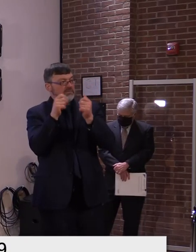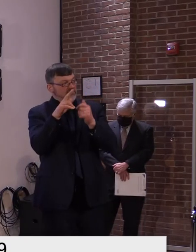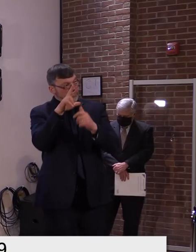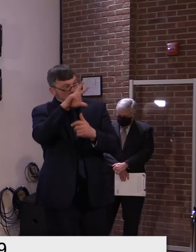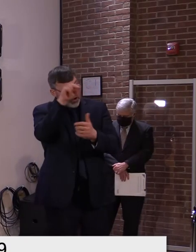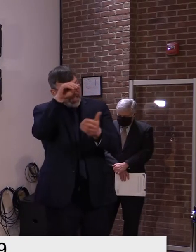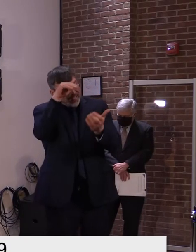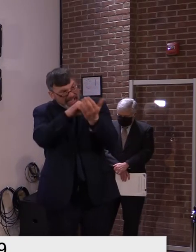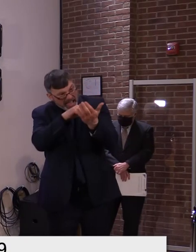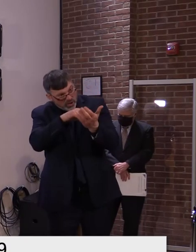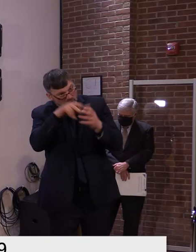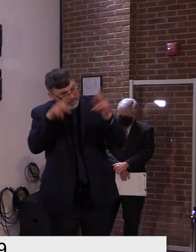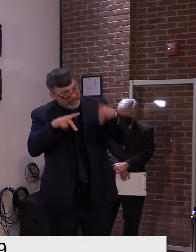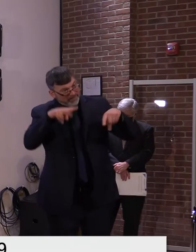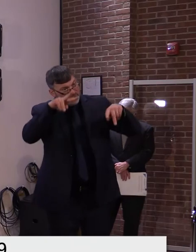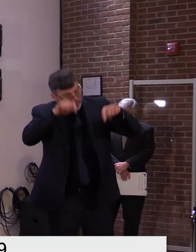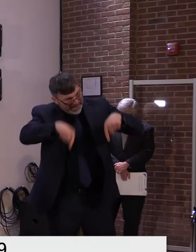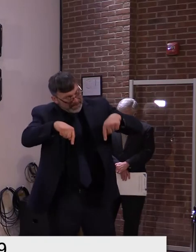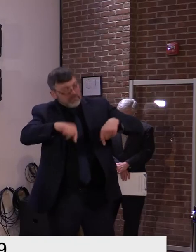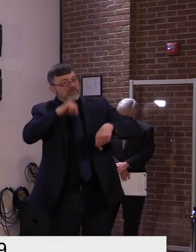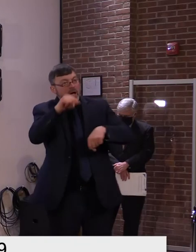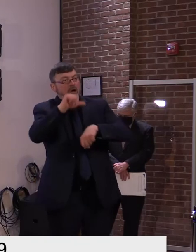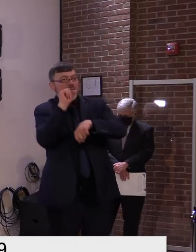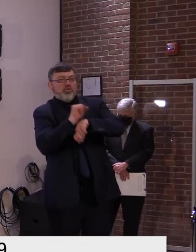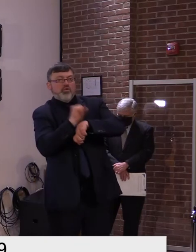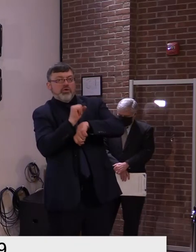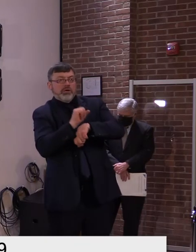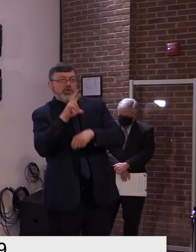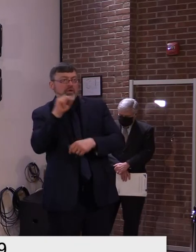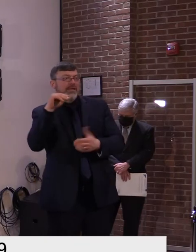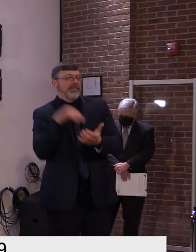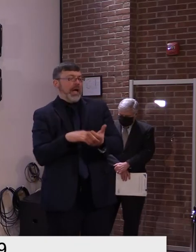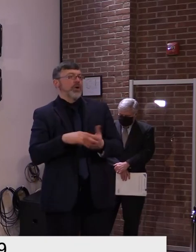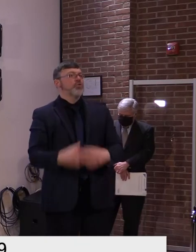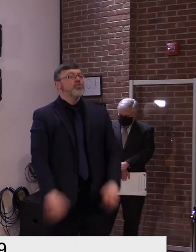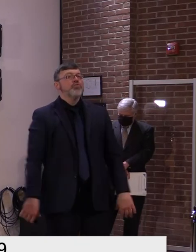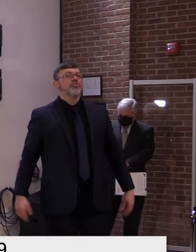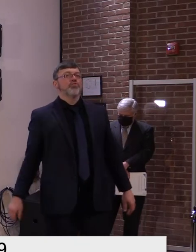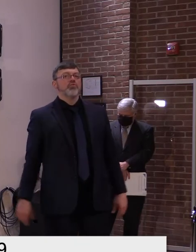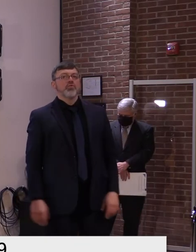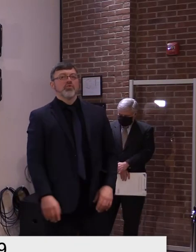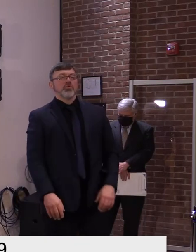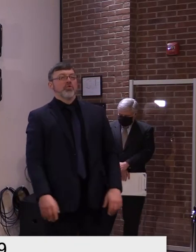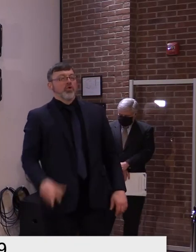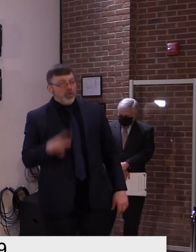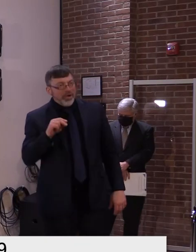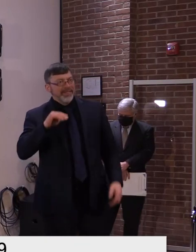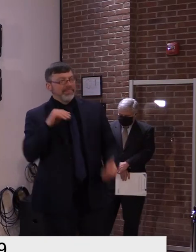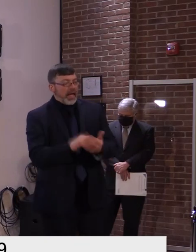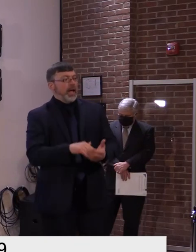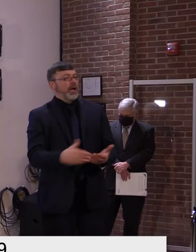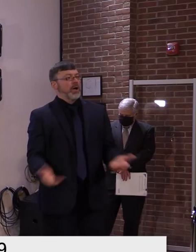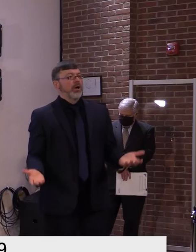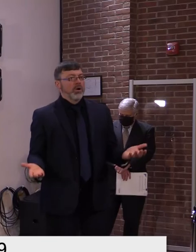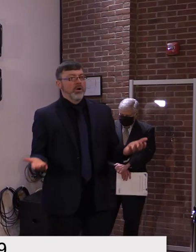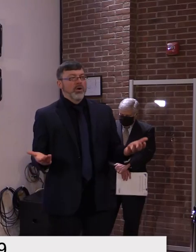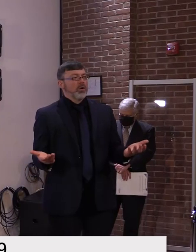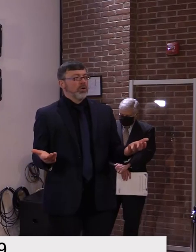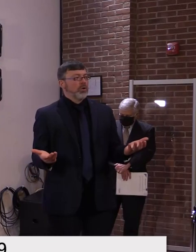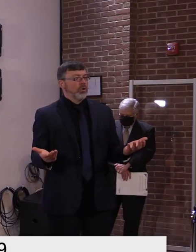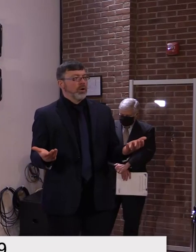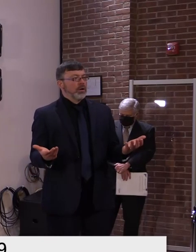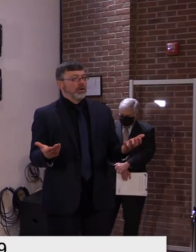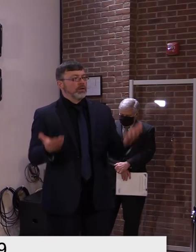and people do get back to work, we're still going to have this shortage of workers. The workforce is the problem. When we had